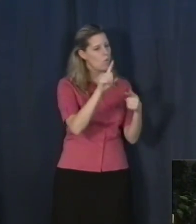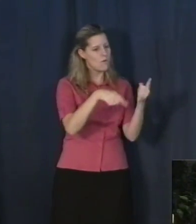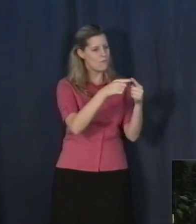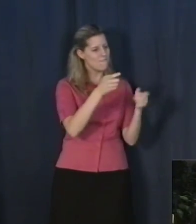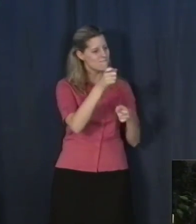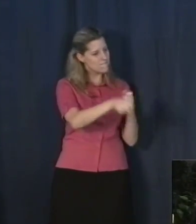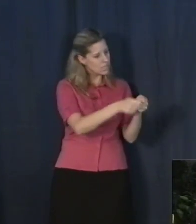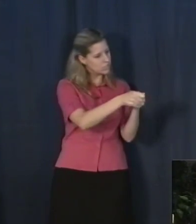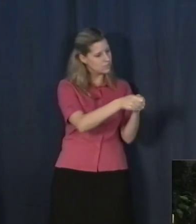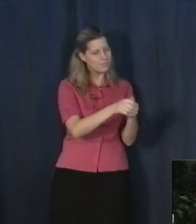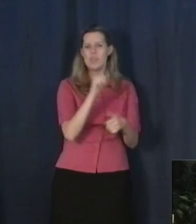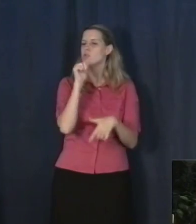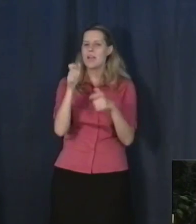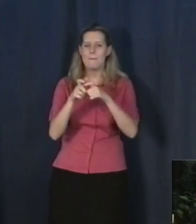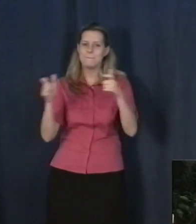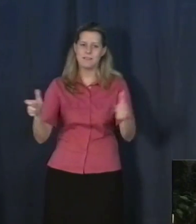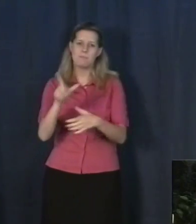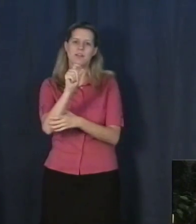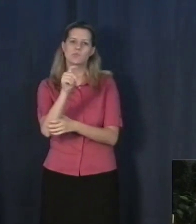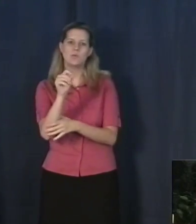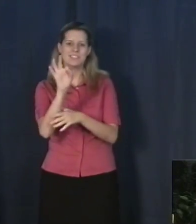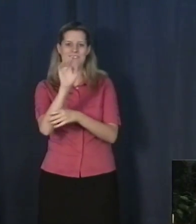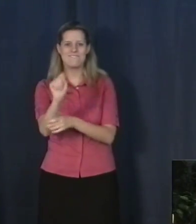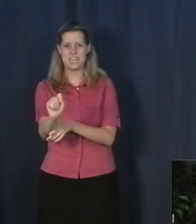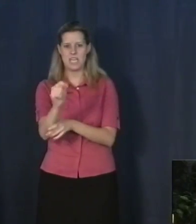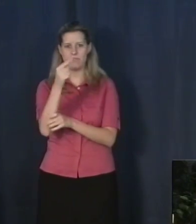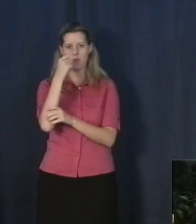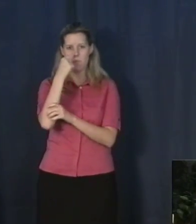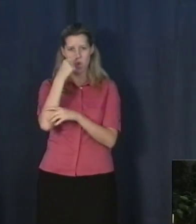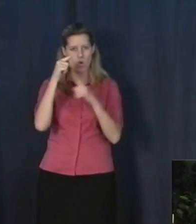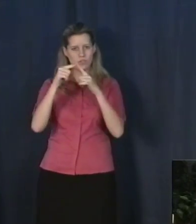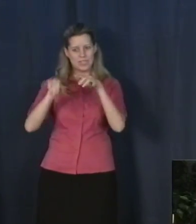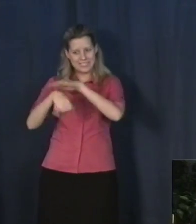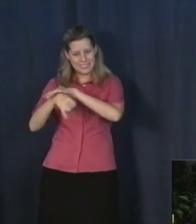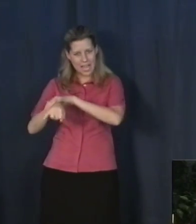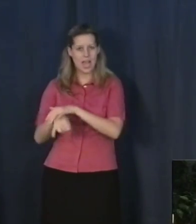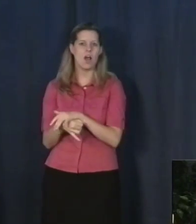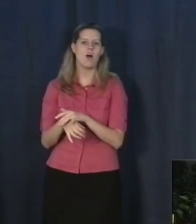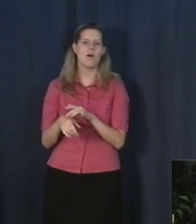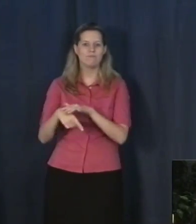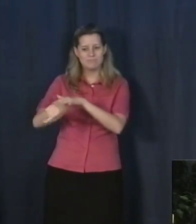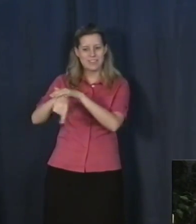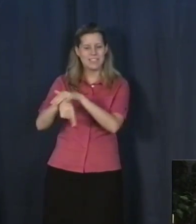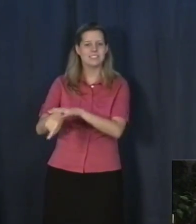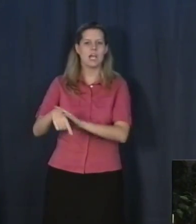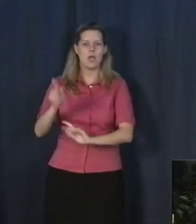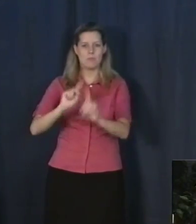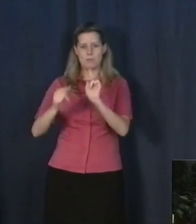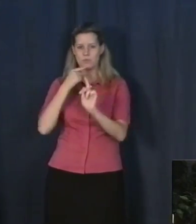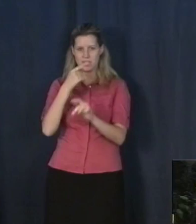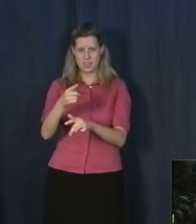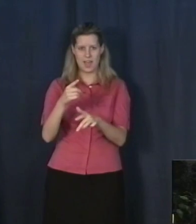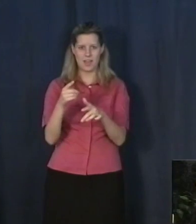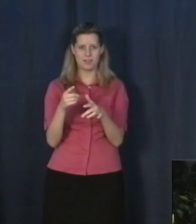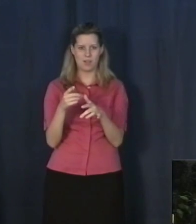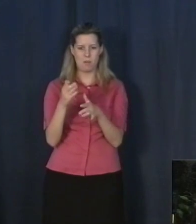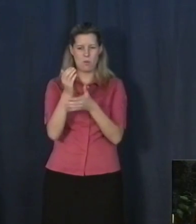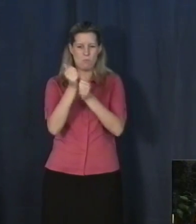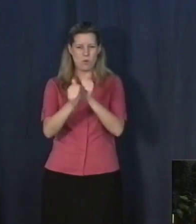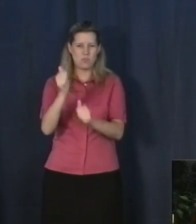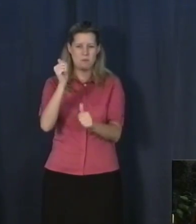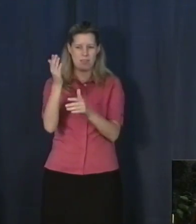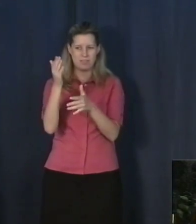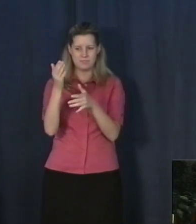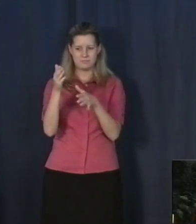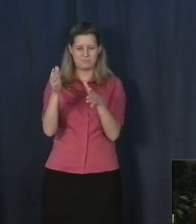fishing. Now, they're not very big, okay? They're about 20 feet nose to tail is what the natives will tell you. Most of the body's about the size of a hippopotamus, just a long neck